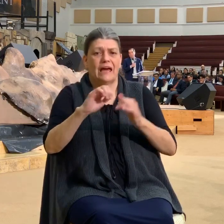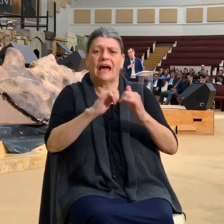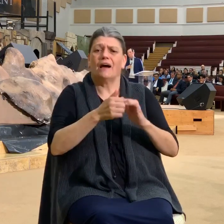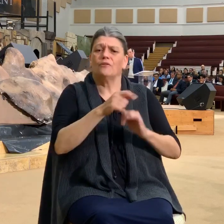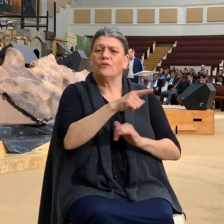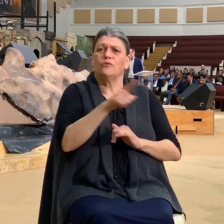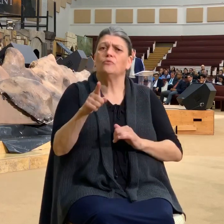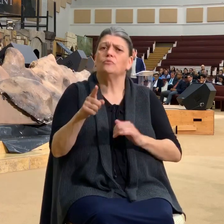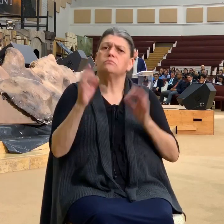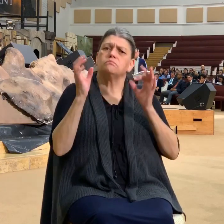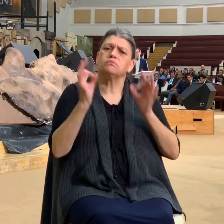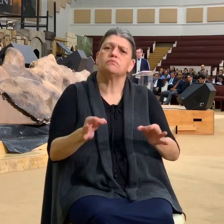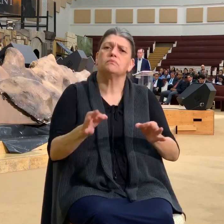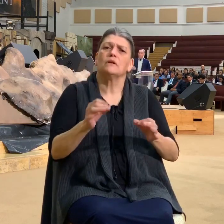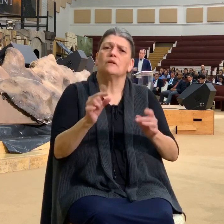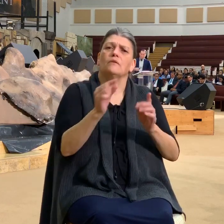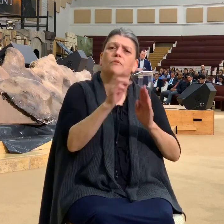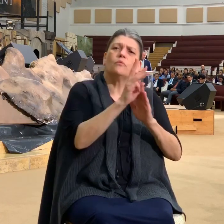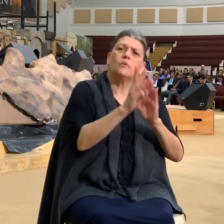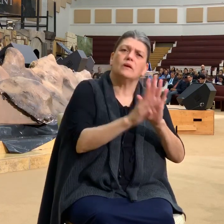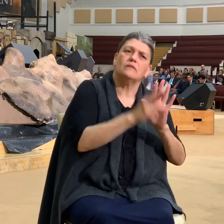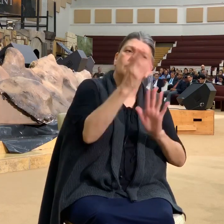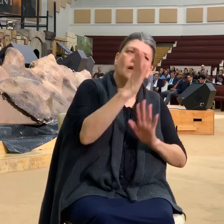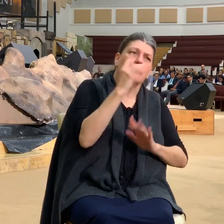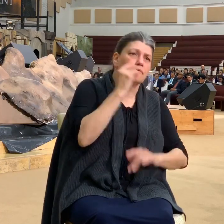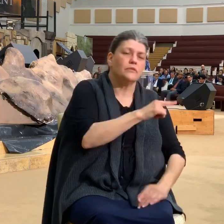God? Brother Diaz.